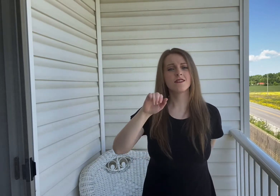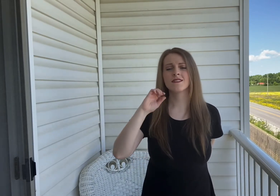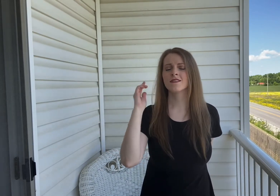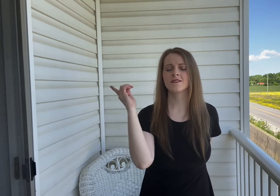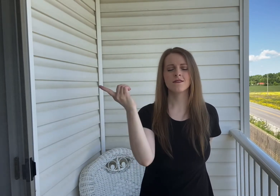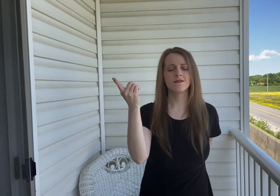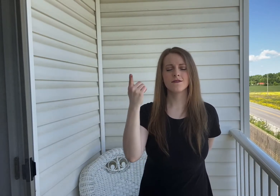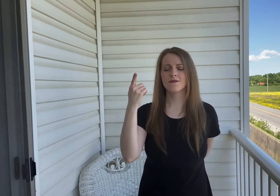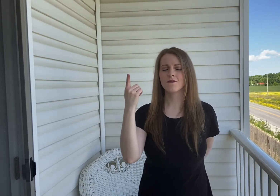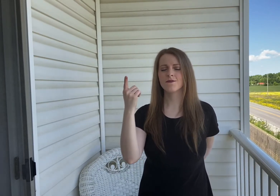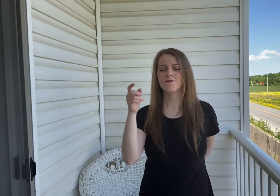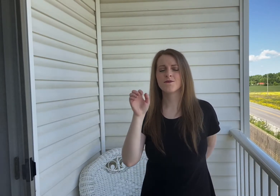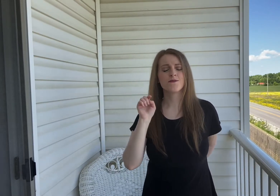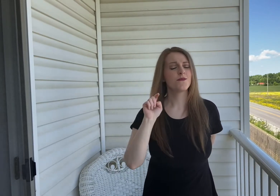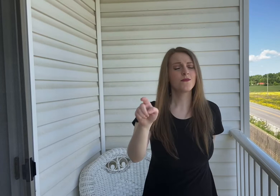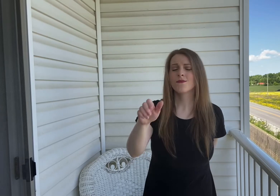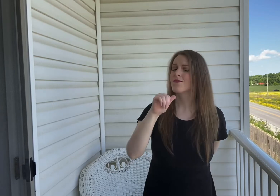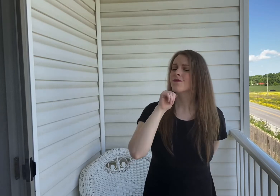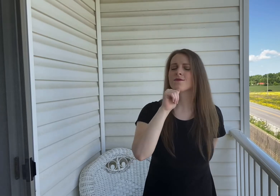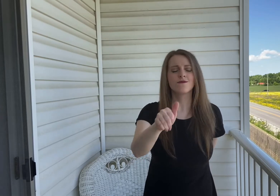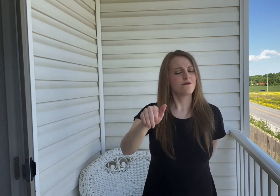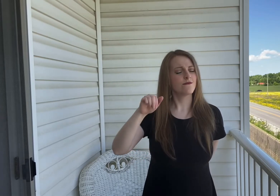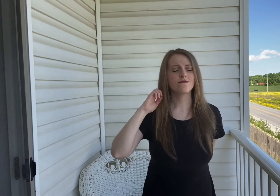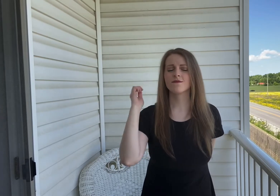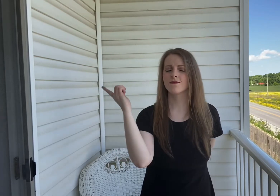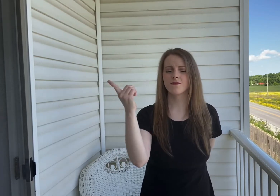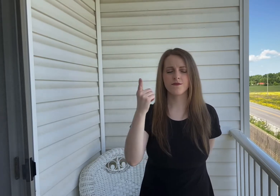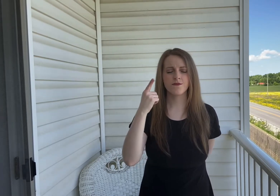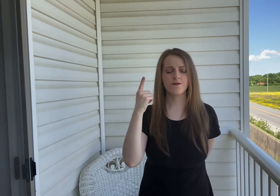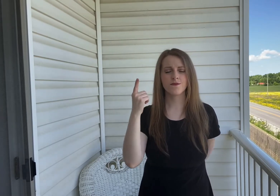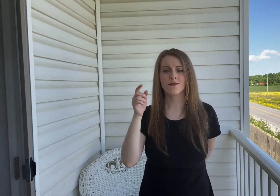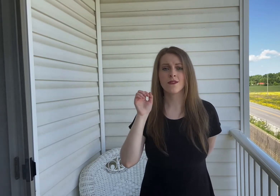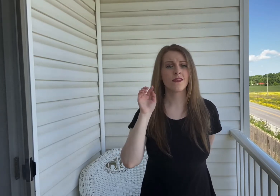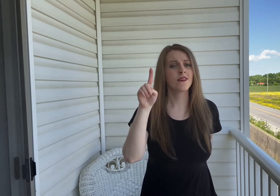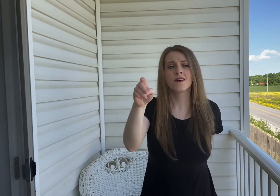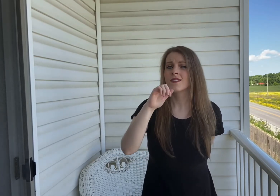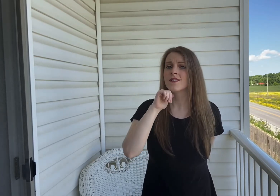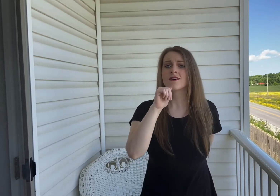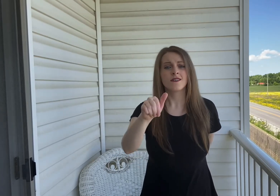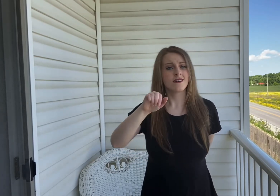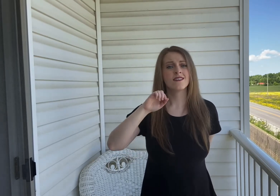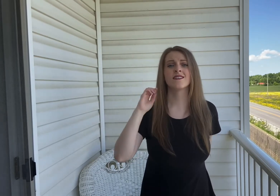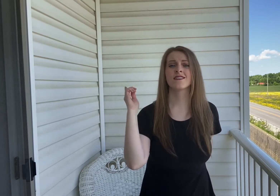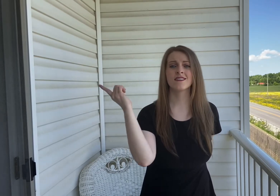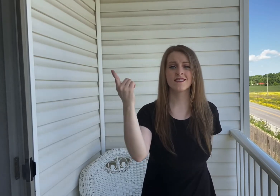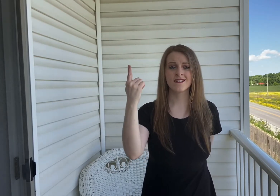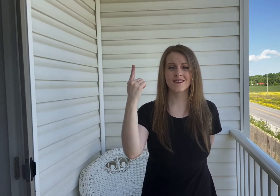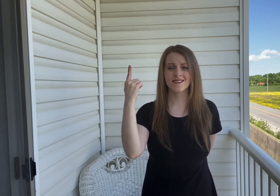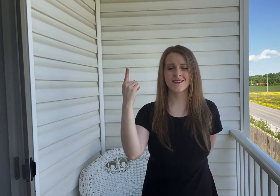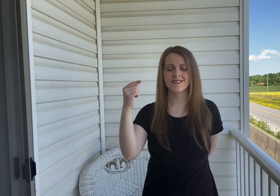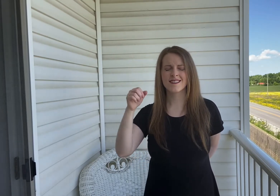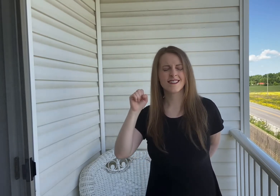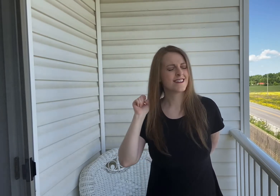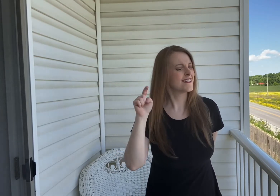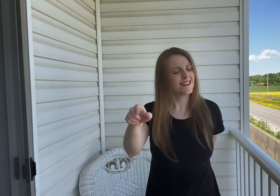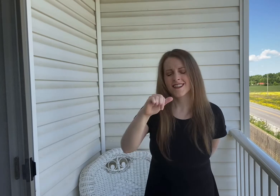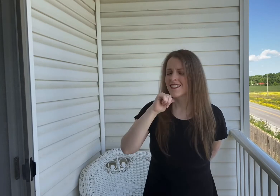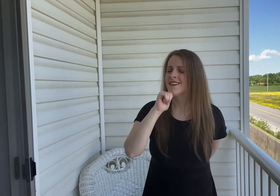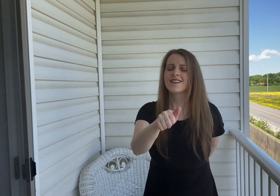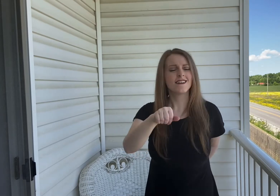not alone. You are not alone. You are not alone. You are